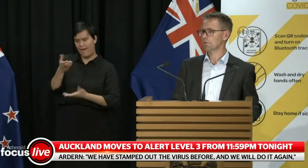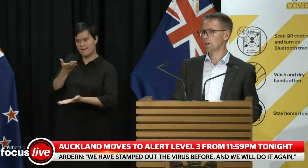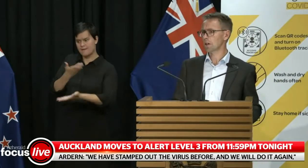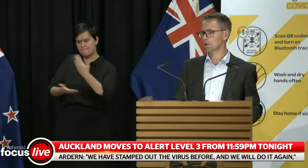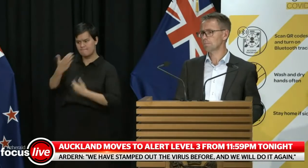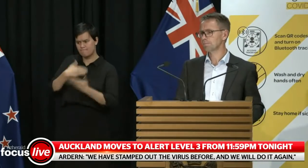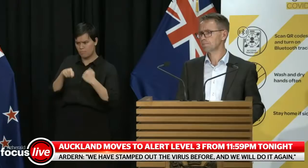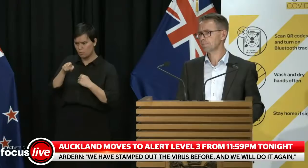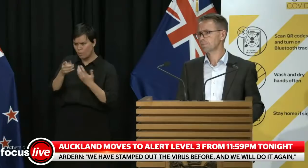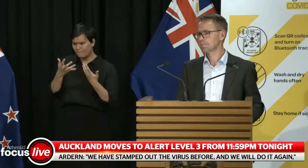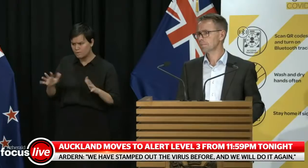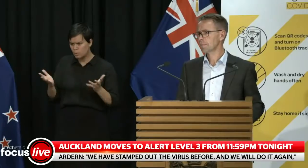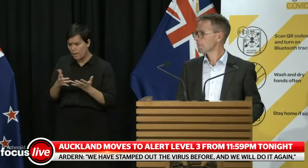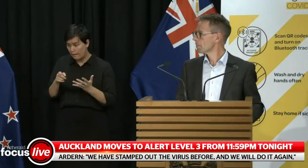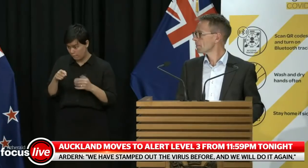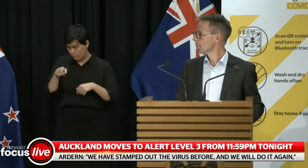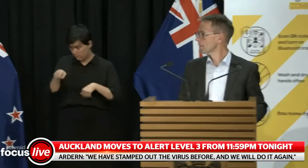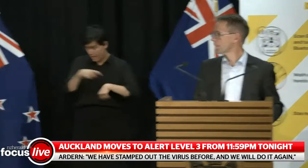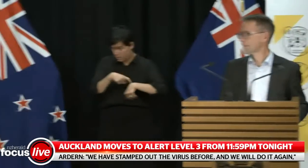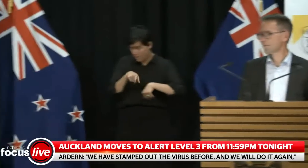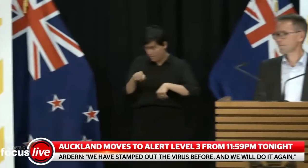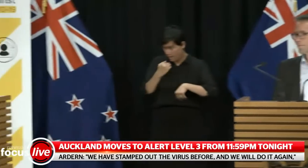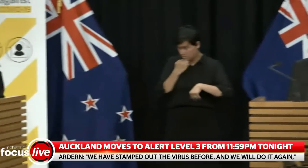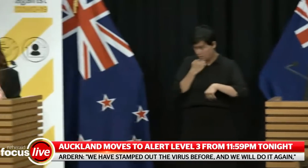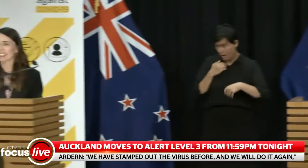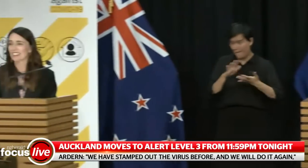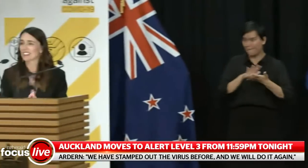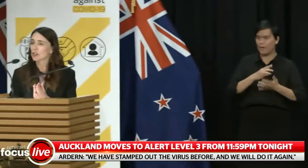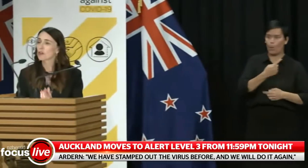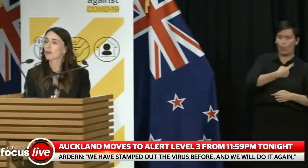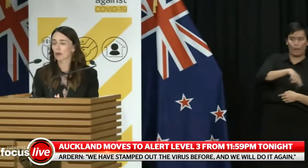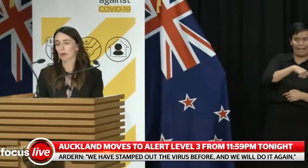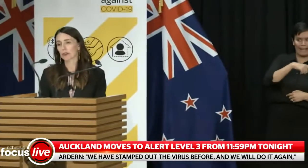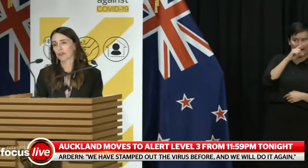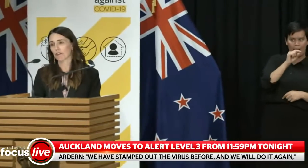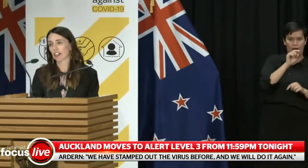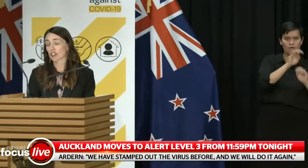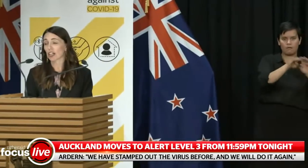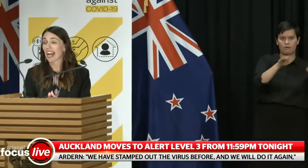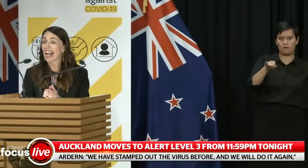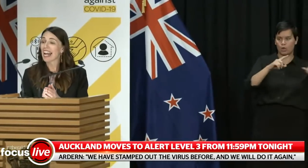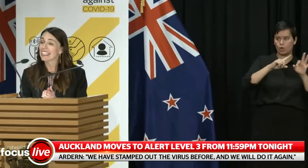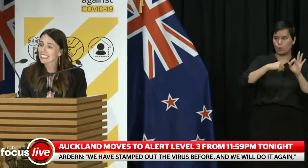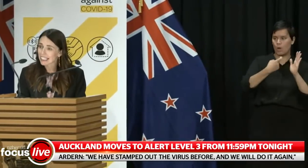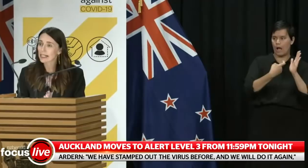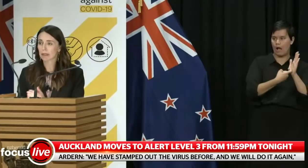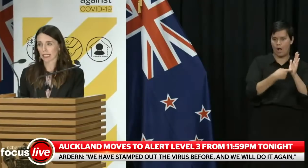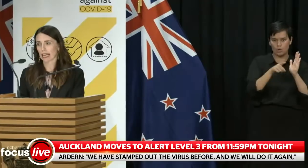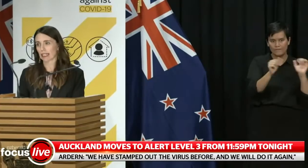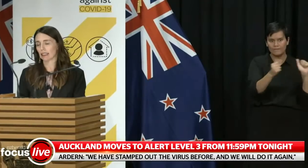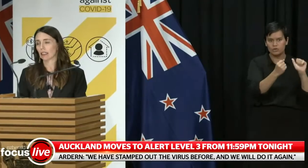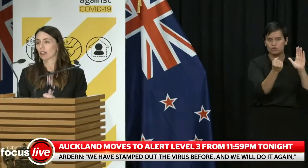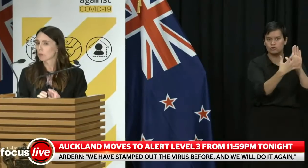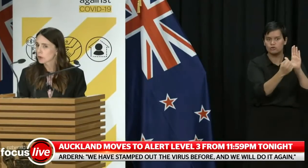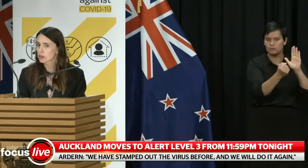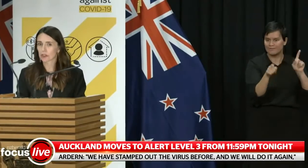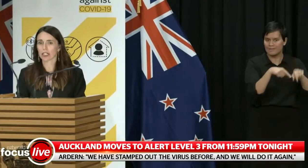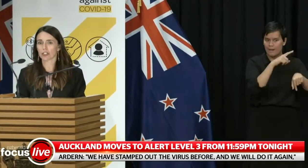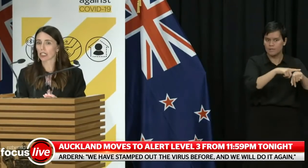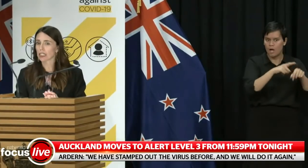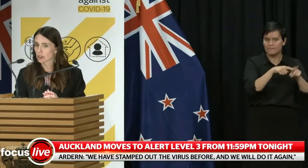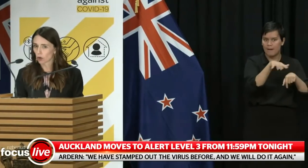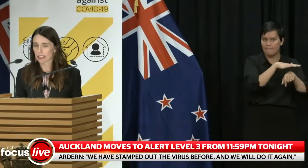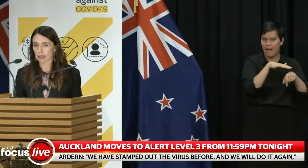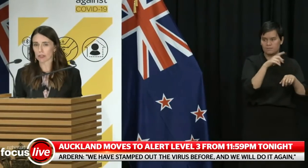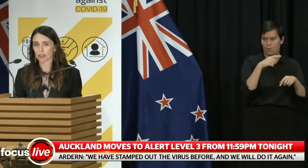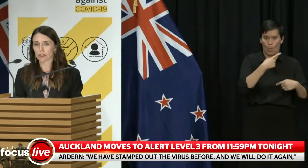expect a notification. A good timely reminder too for everyone, please turn on the Bluetooth function and keep scanning. The Bluetooth